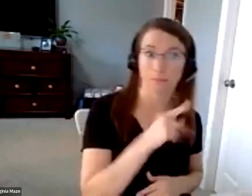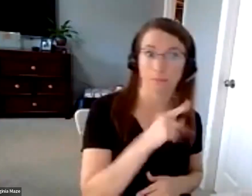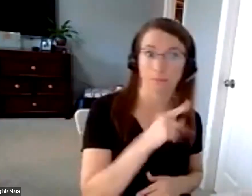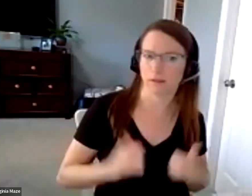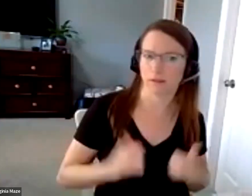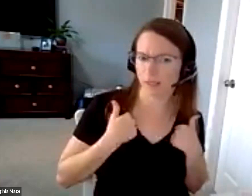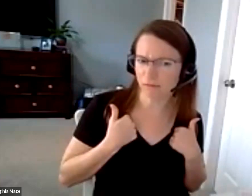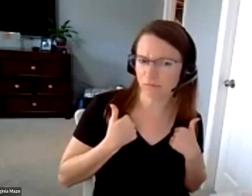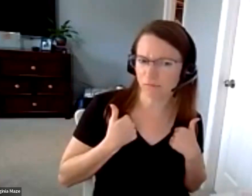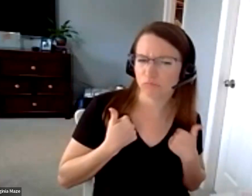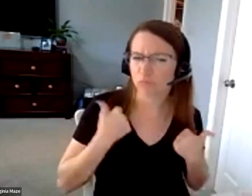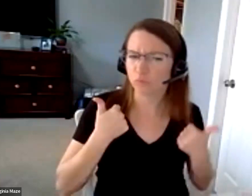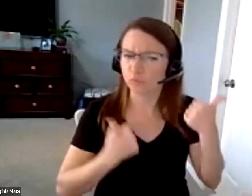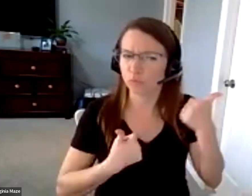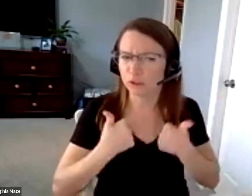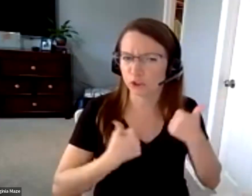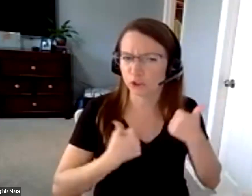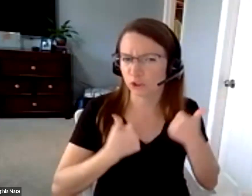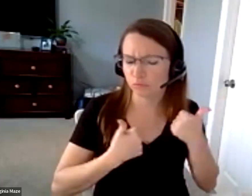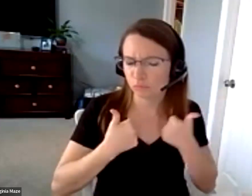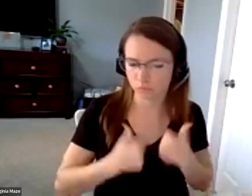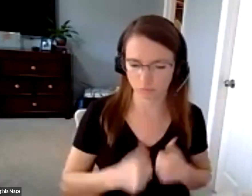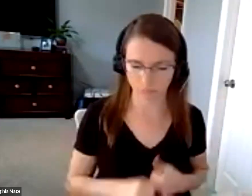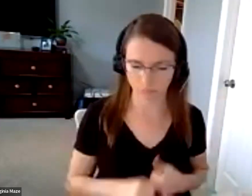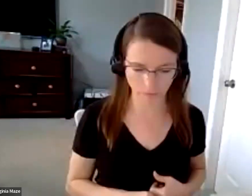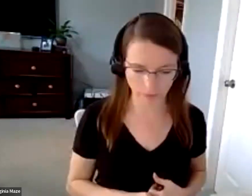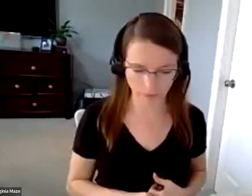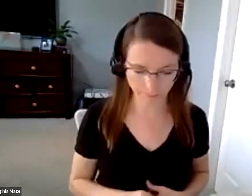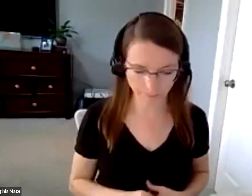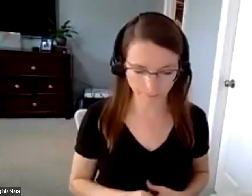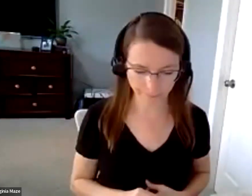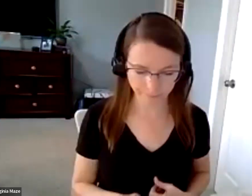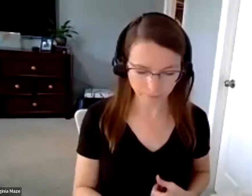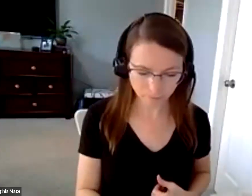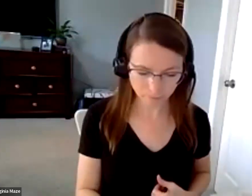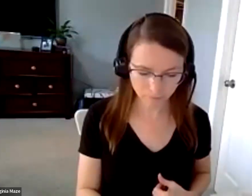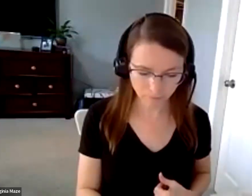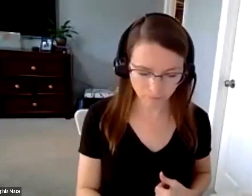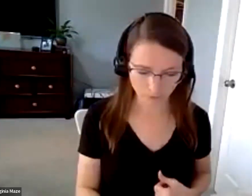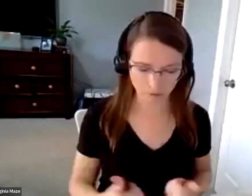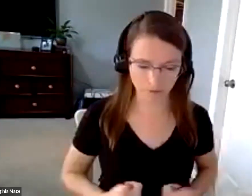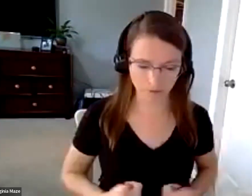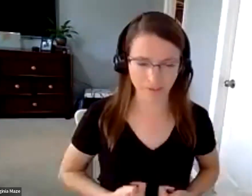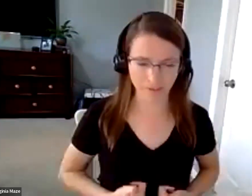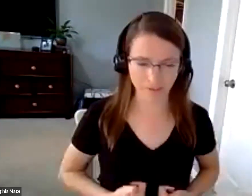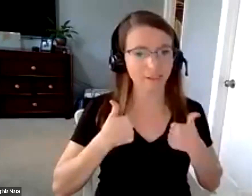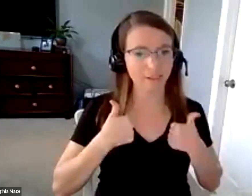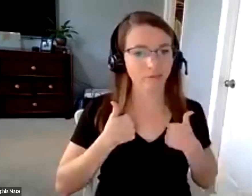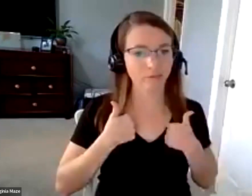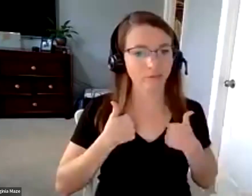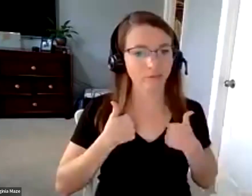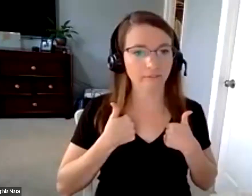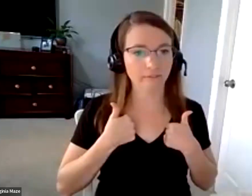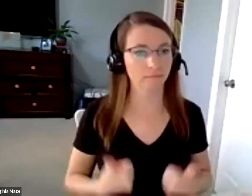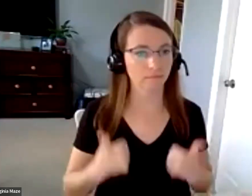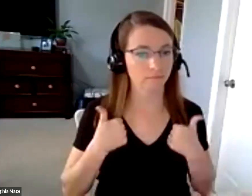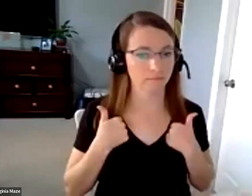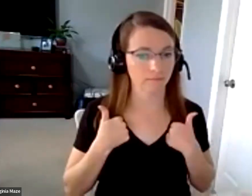house, apartment, live, which? Okay. So this is the sign for live.